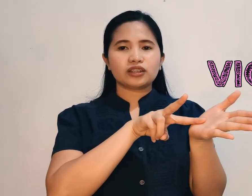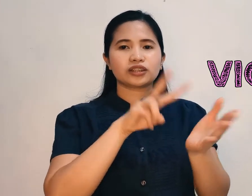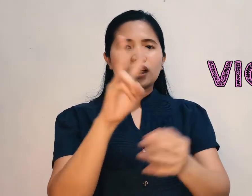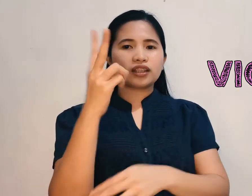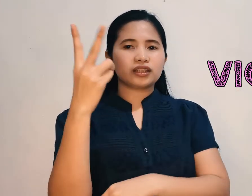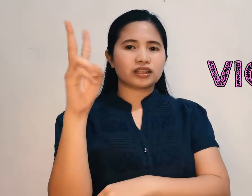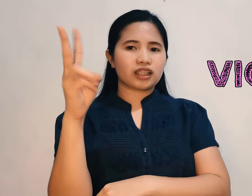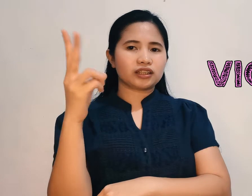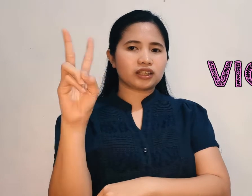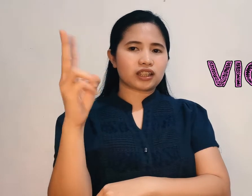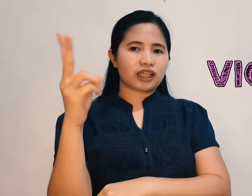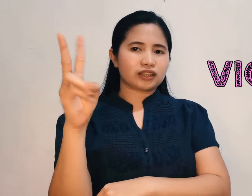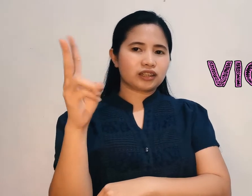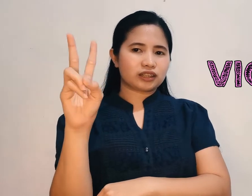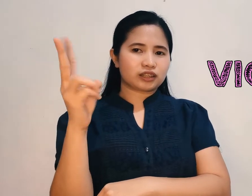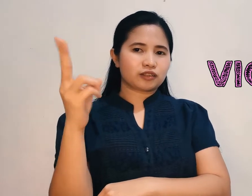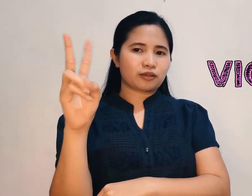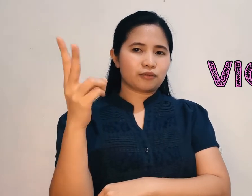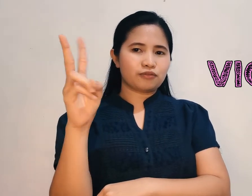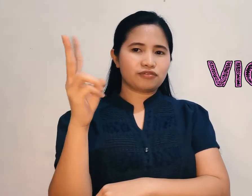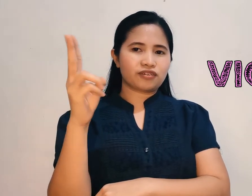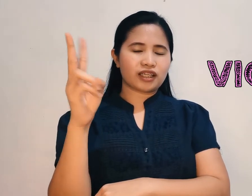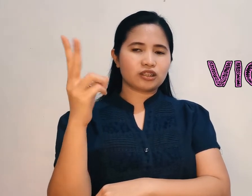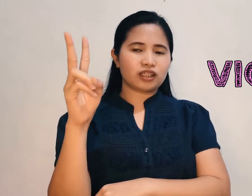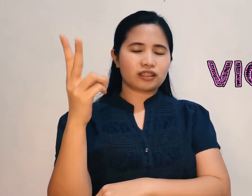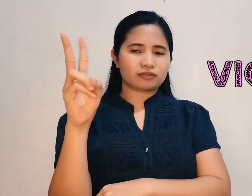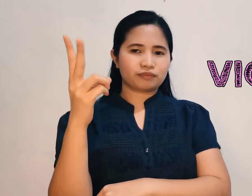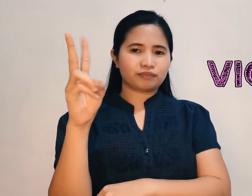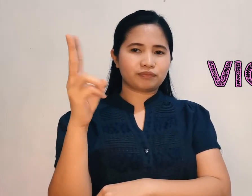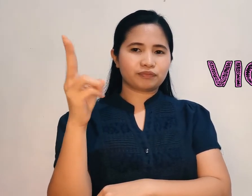other side is just like this, violet.